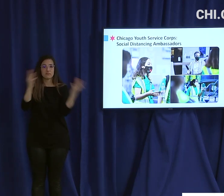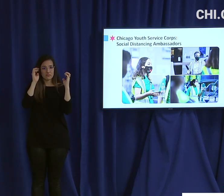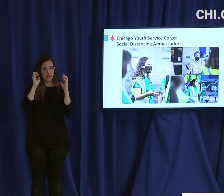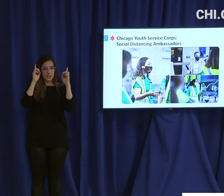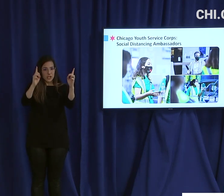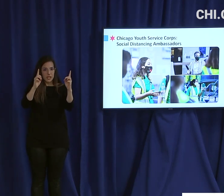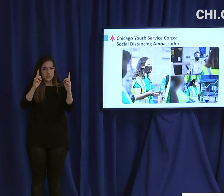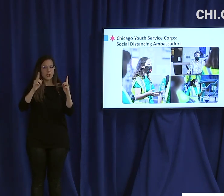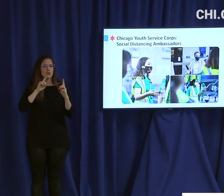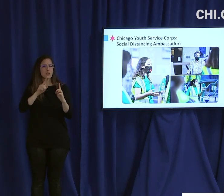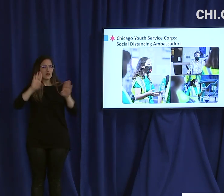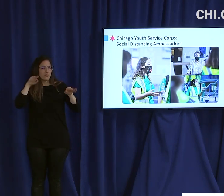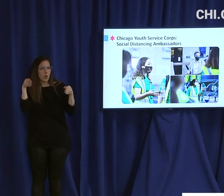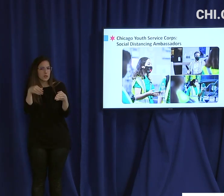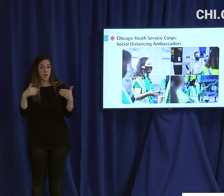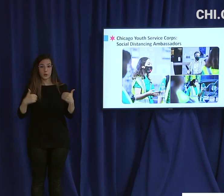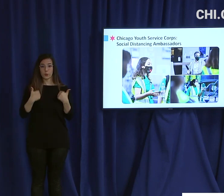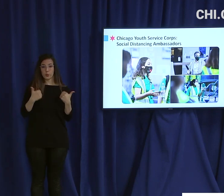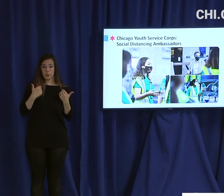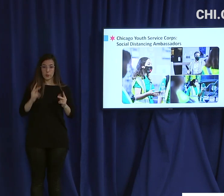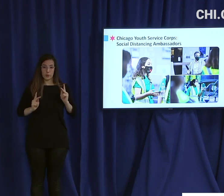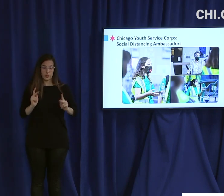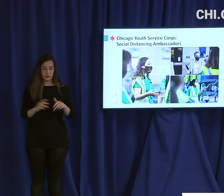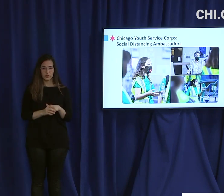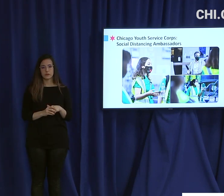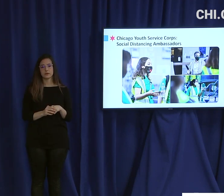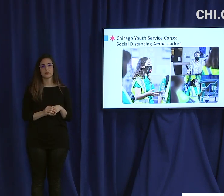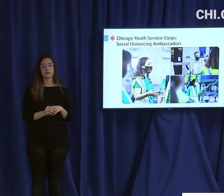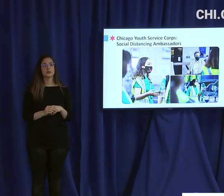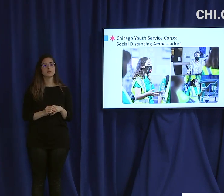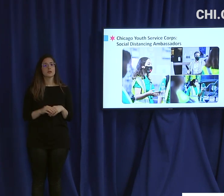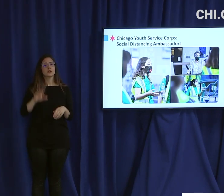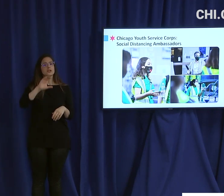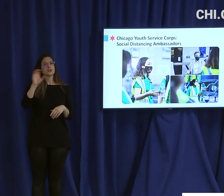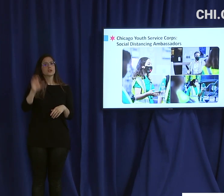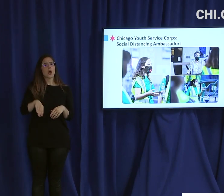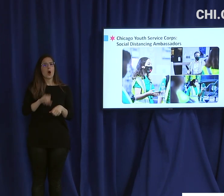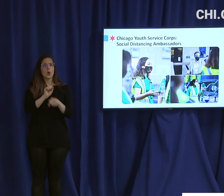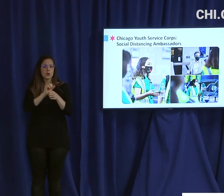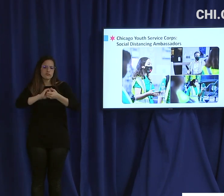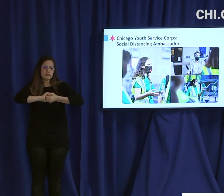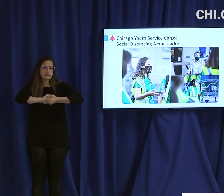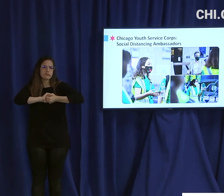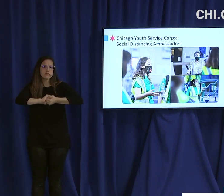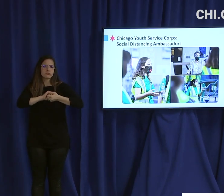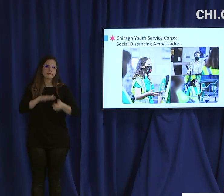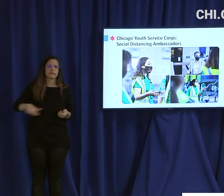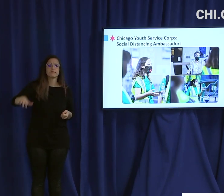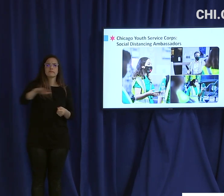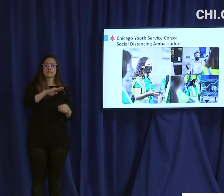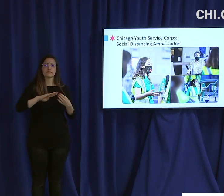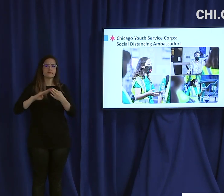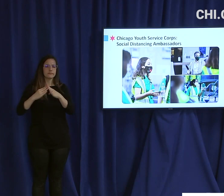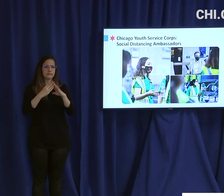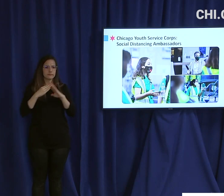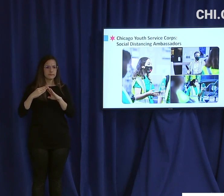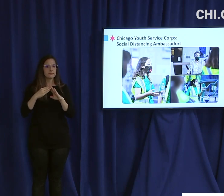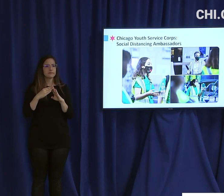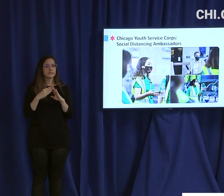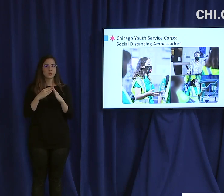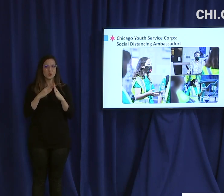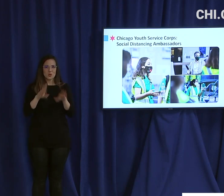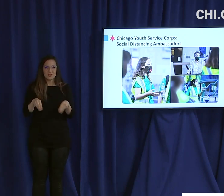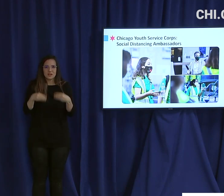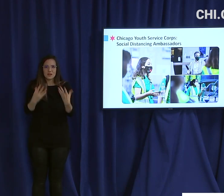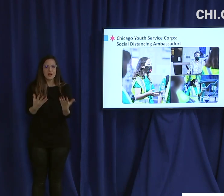on youth. So the City of Chicago works with partners across the city to have summer jobs